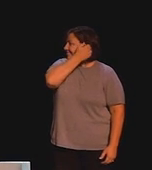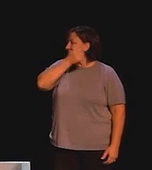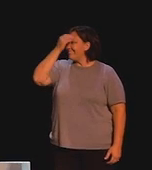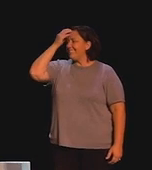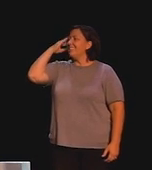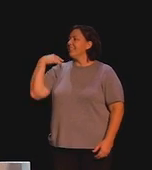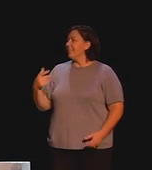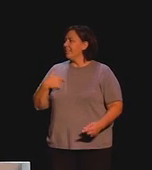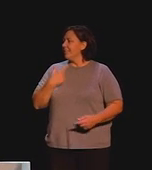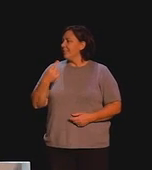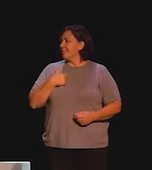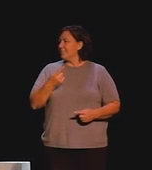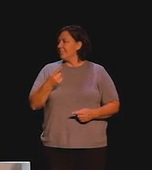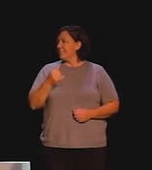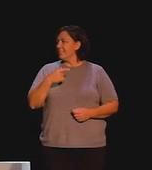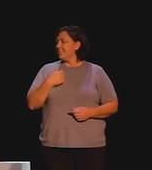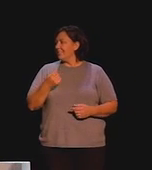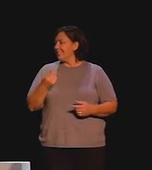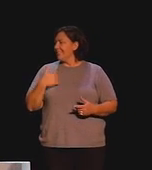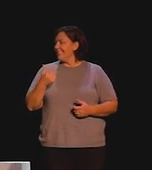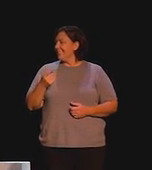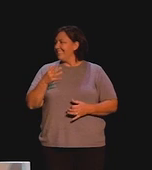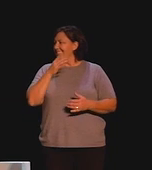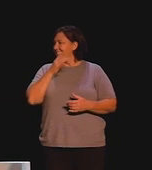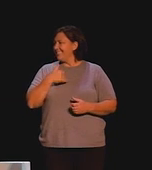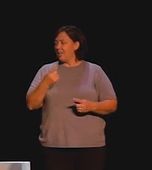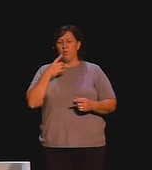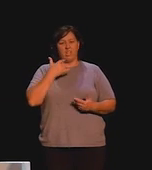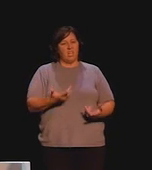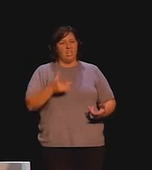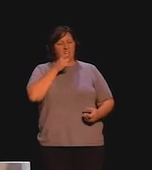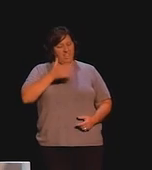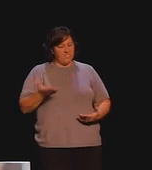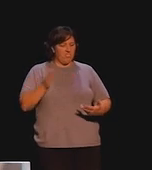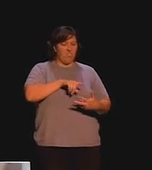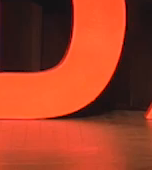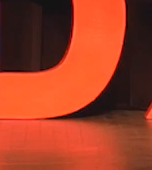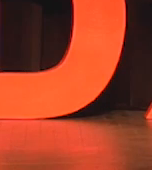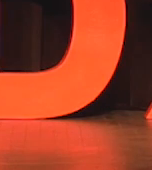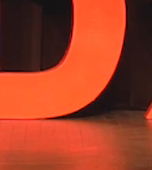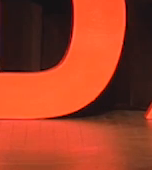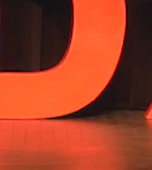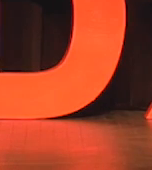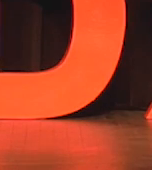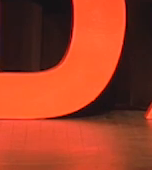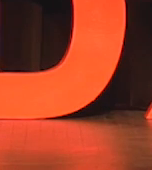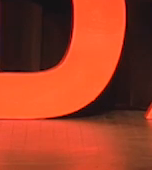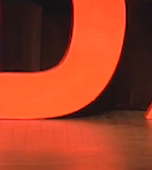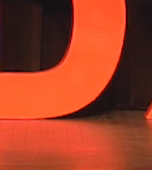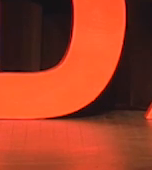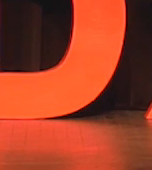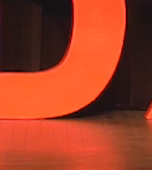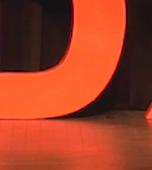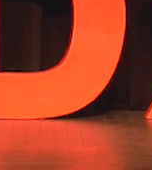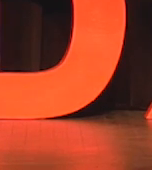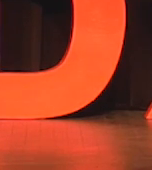I was really looking forward to the Beach Boys being sung after Glitter. Well, thank you guys. As you mentioned, I'm Barbara Buffaloe,